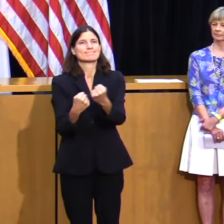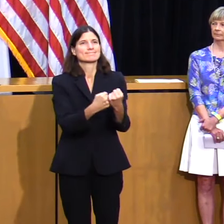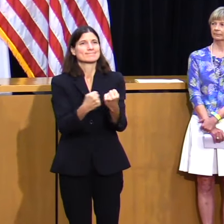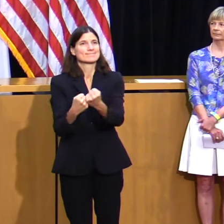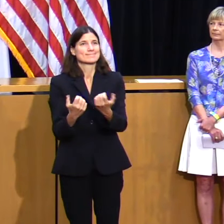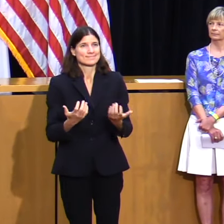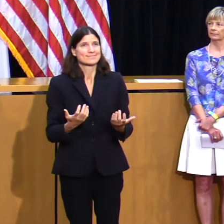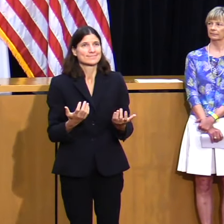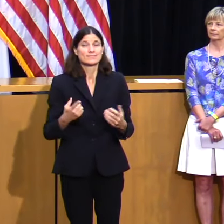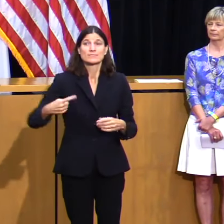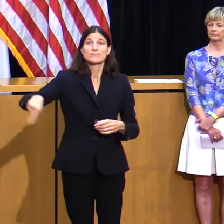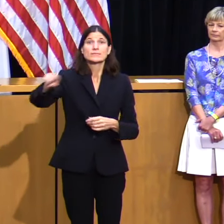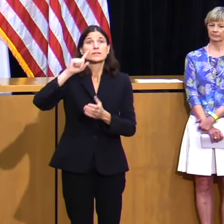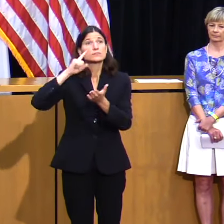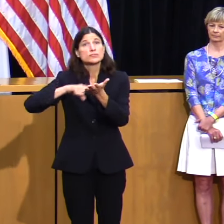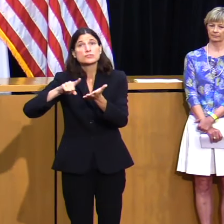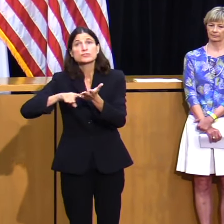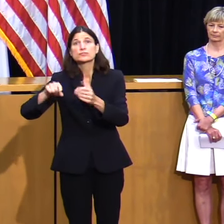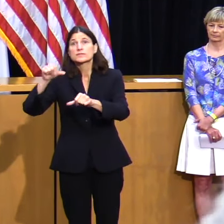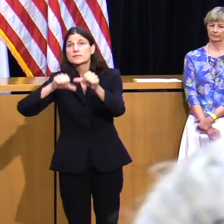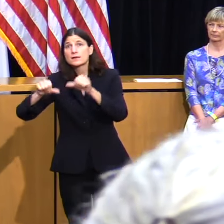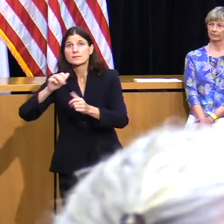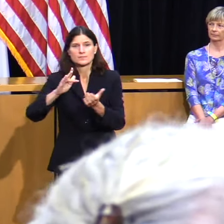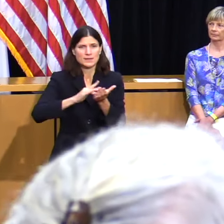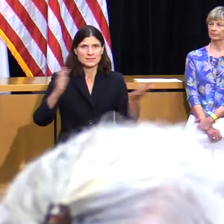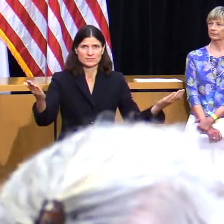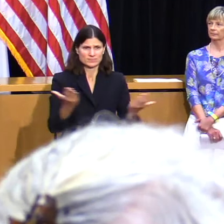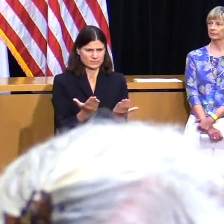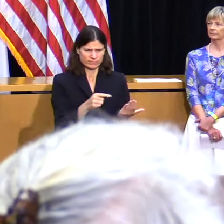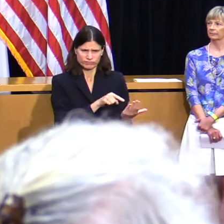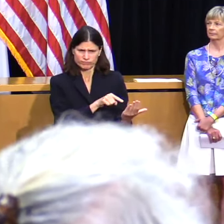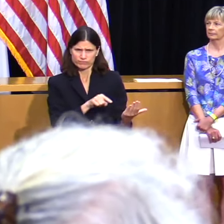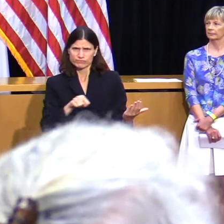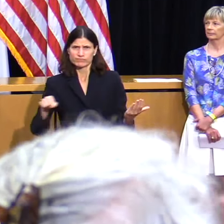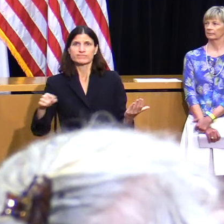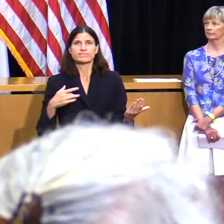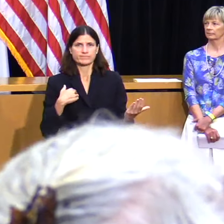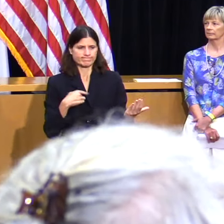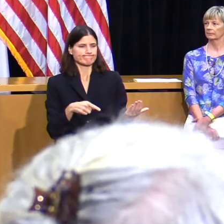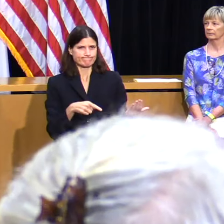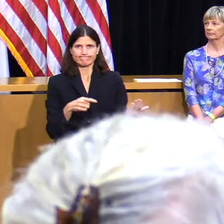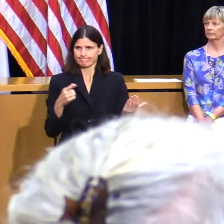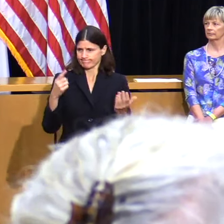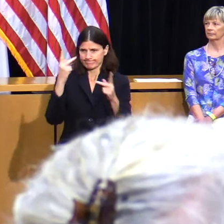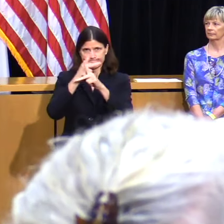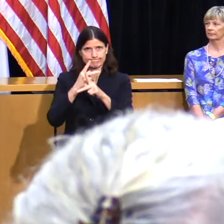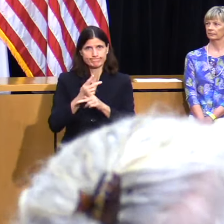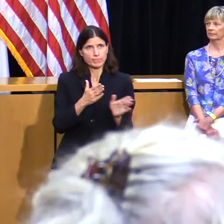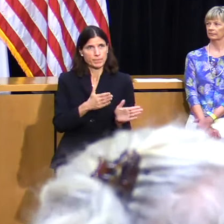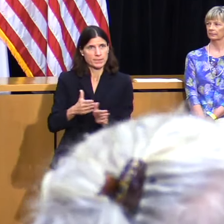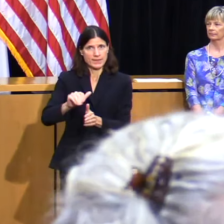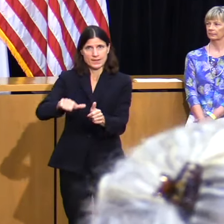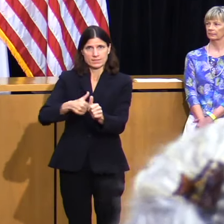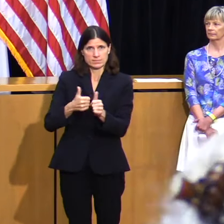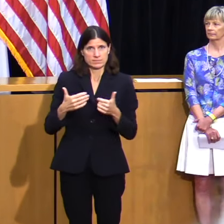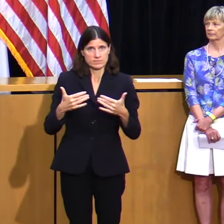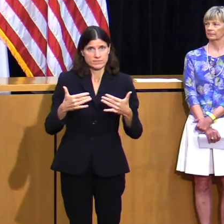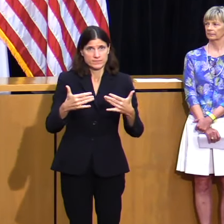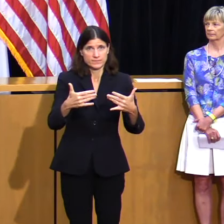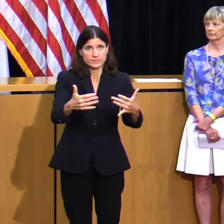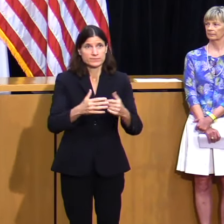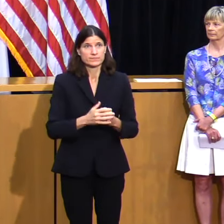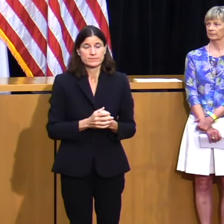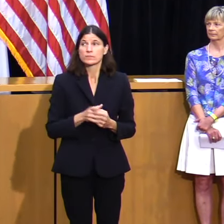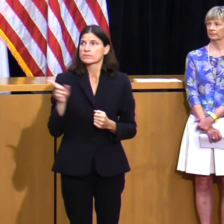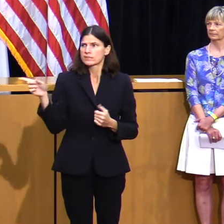schools get ready, our administration has provided comprehensive, science-based plans on everything from transportation to sports